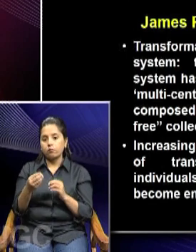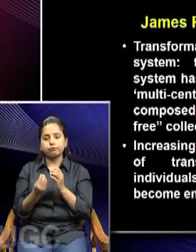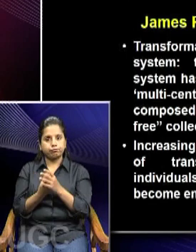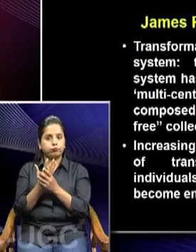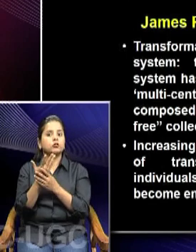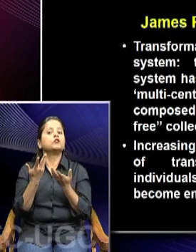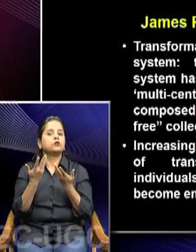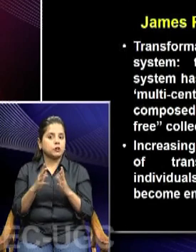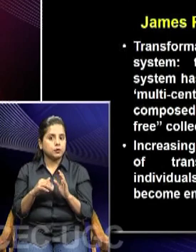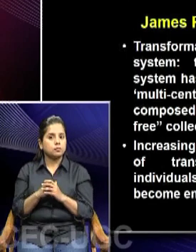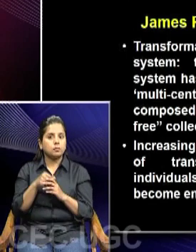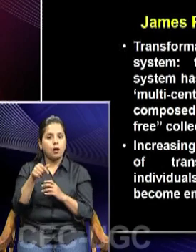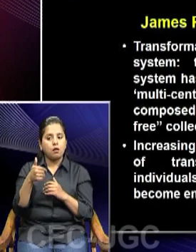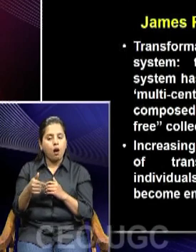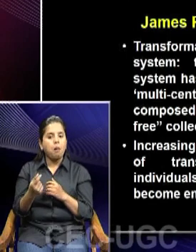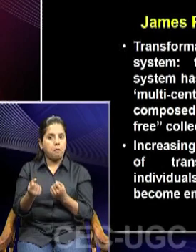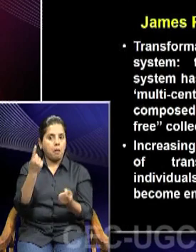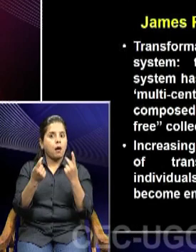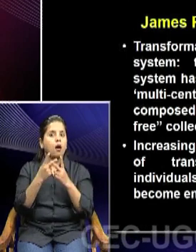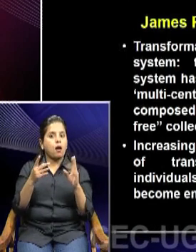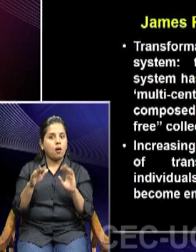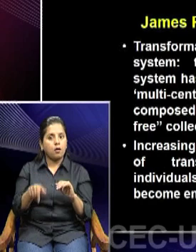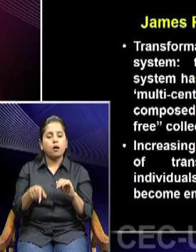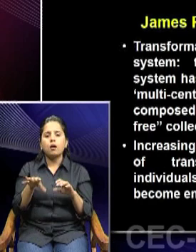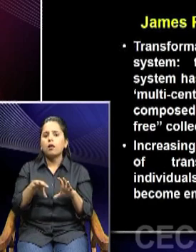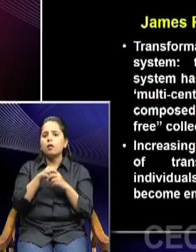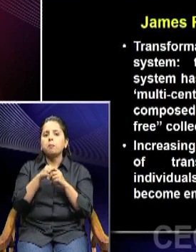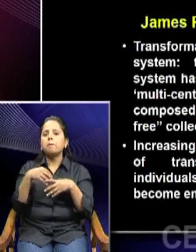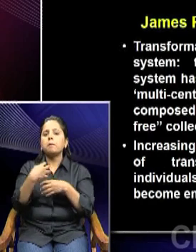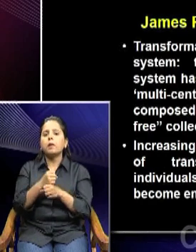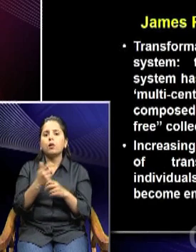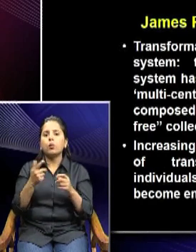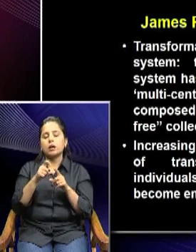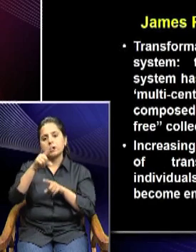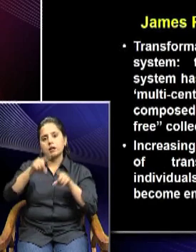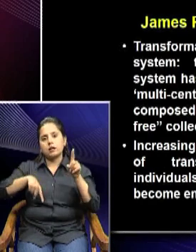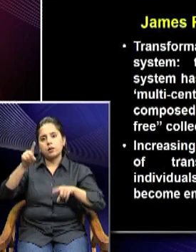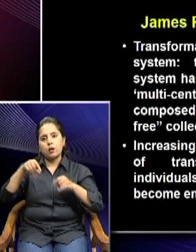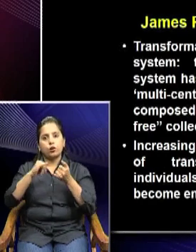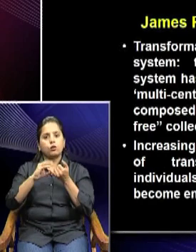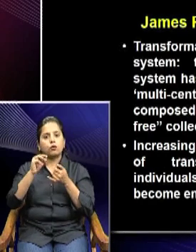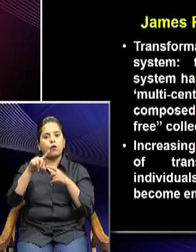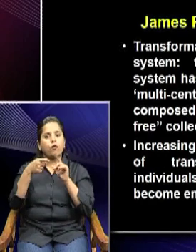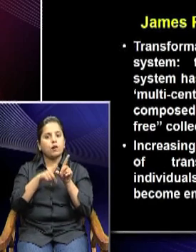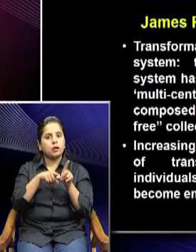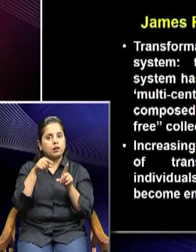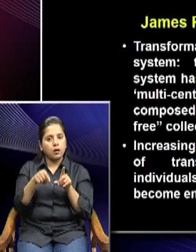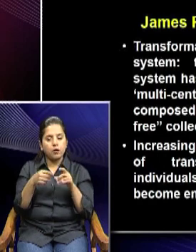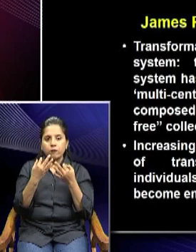evolved, is emerging, that is composed of diverse sovereignty-free